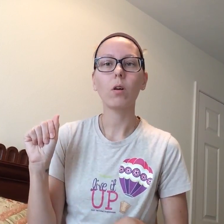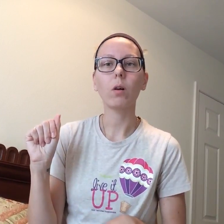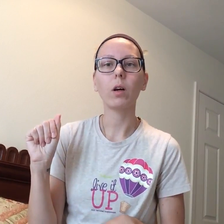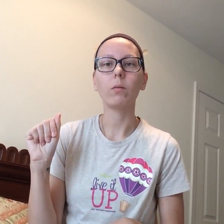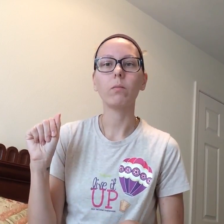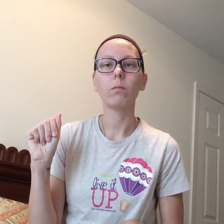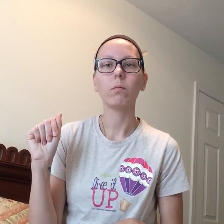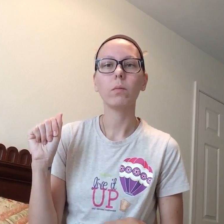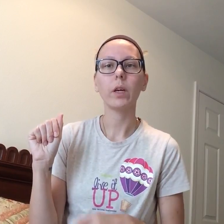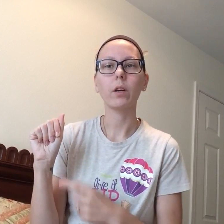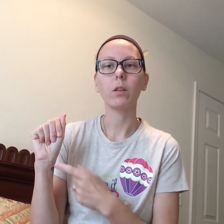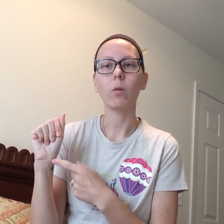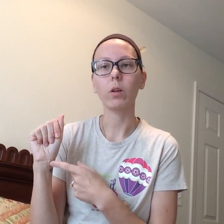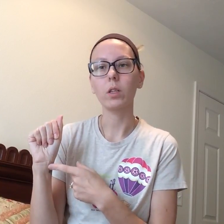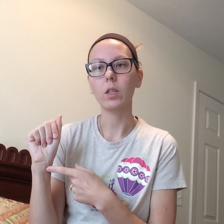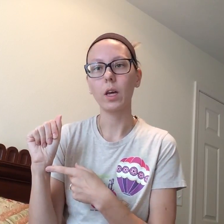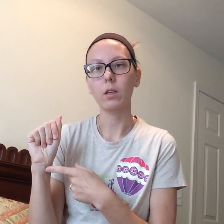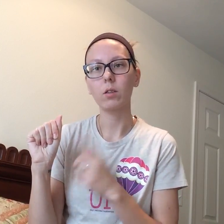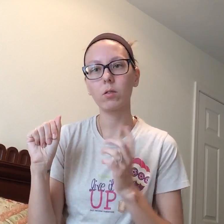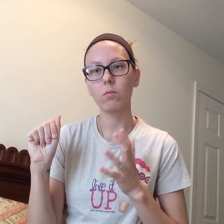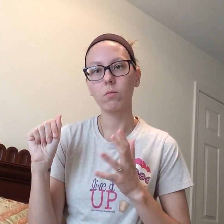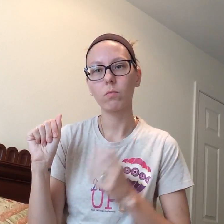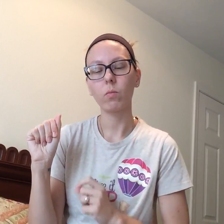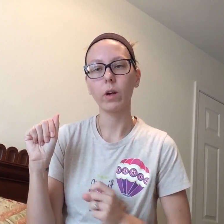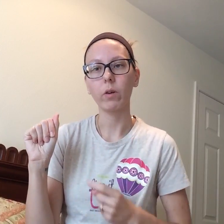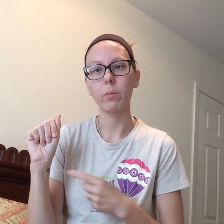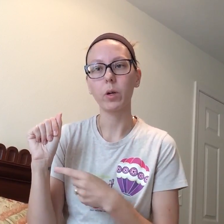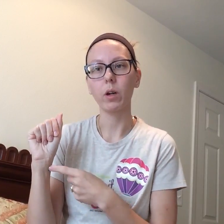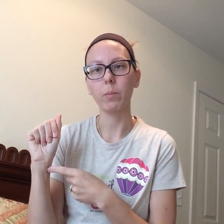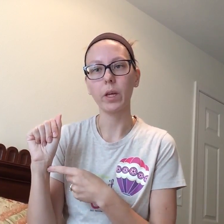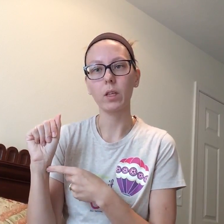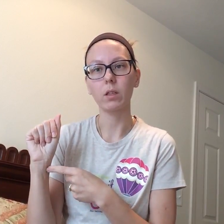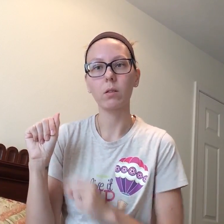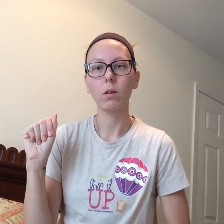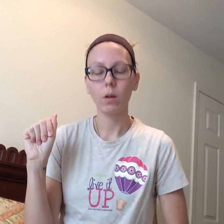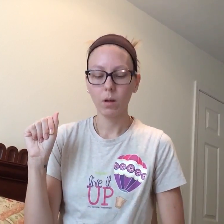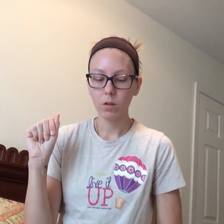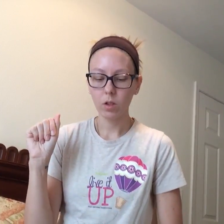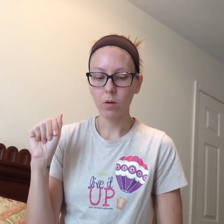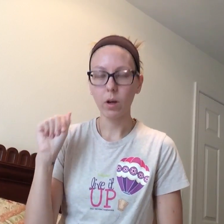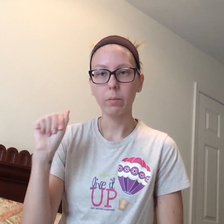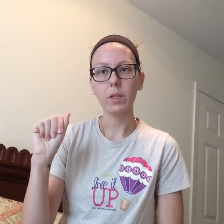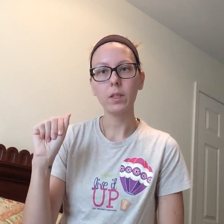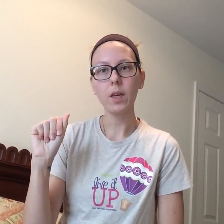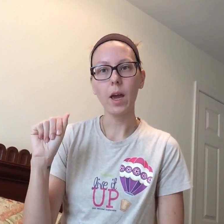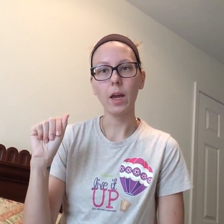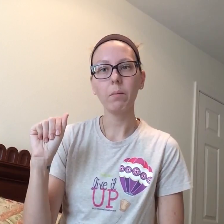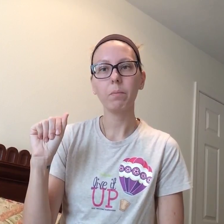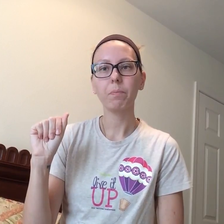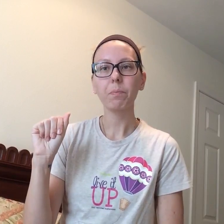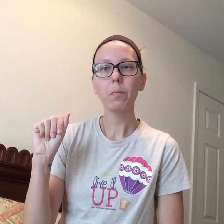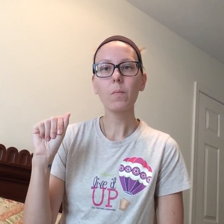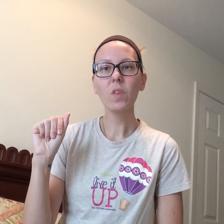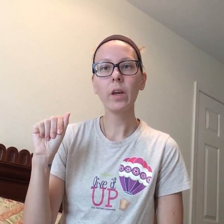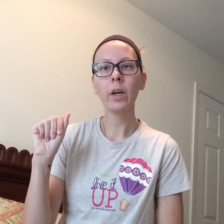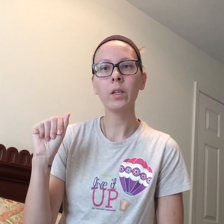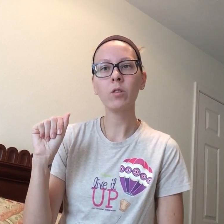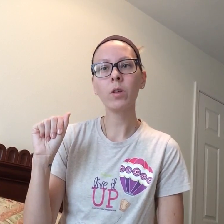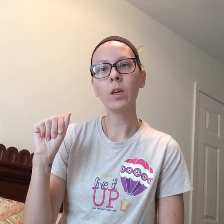So ignore this hand whenever I put it up like this. So this is A. And you can think of